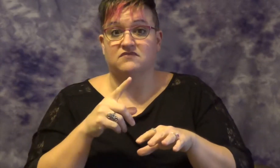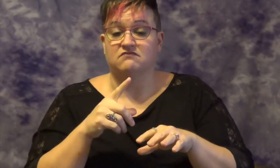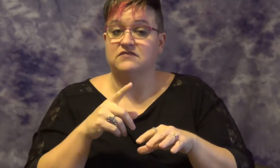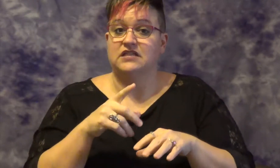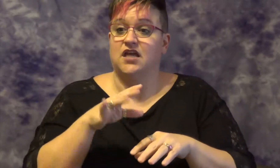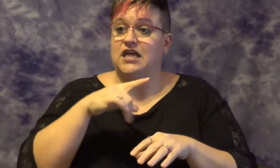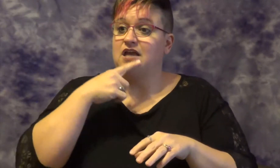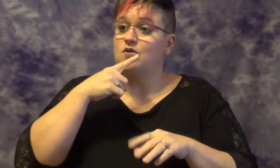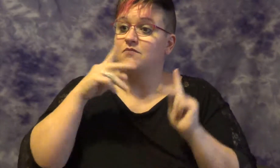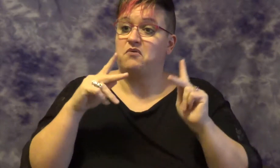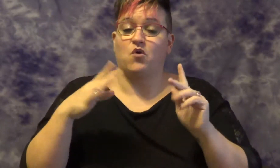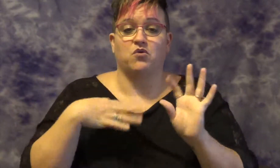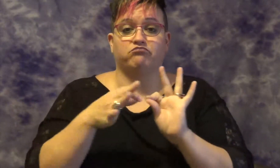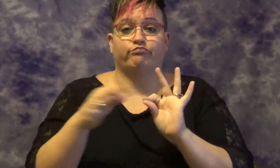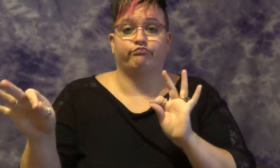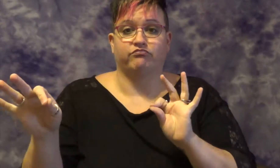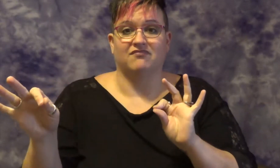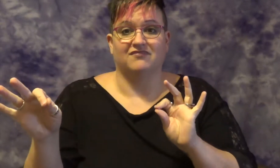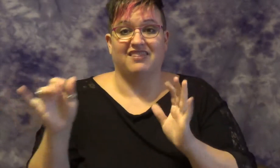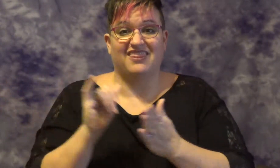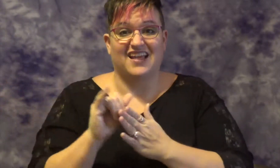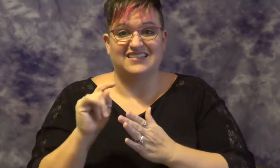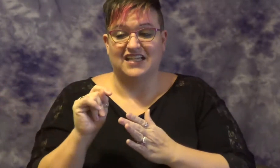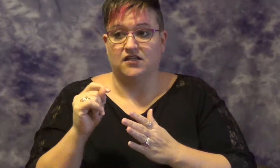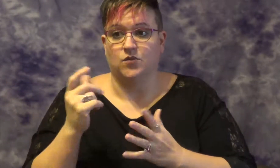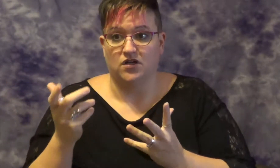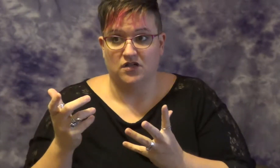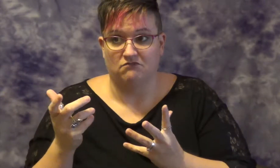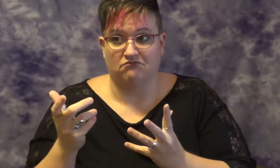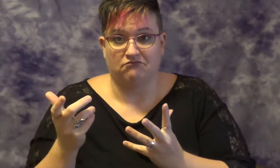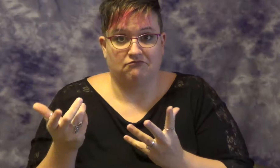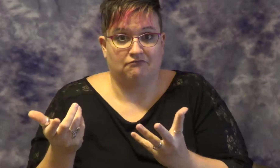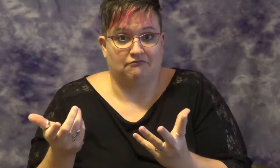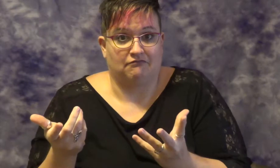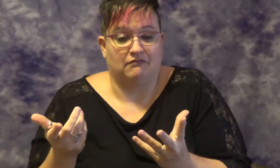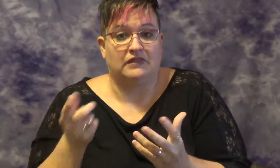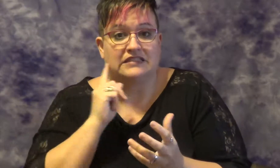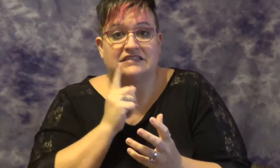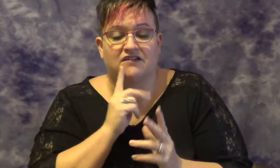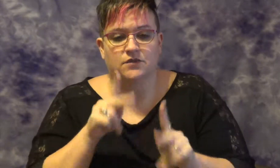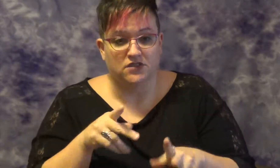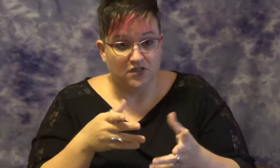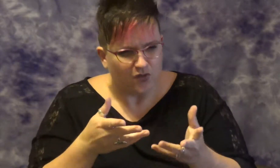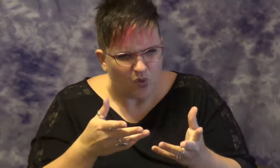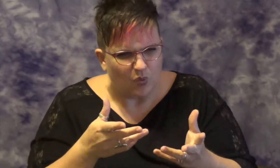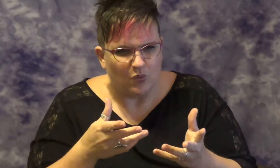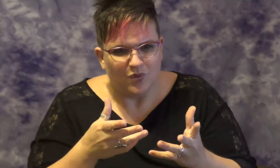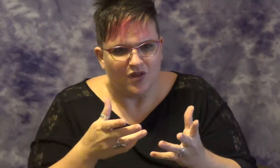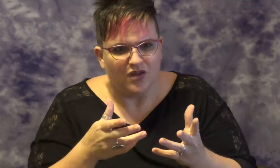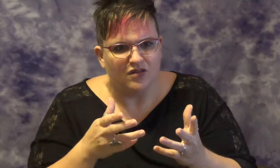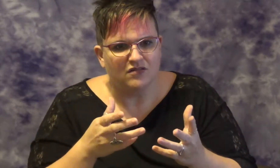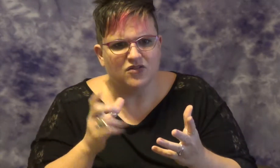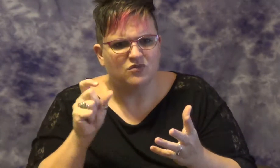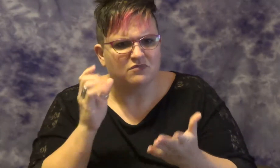more. But many times hearing people will just say that, and it won't be overtly stated.